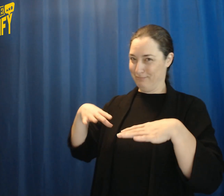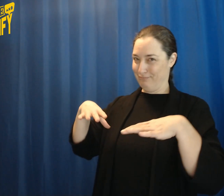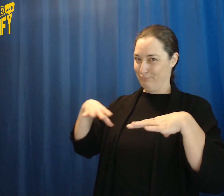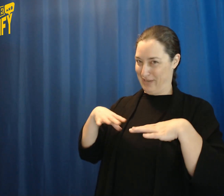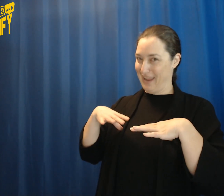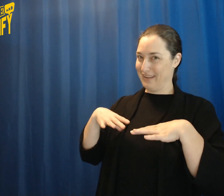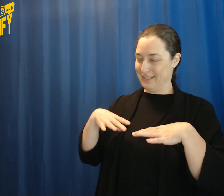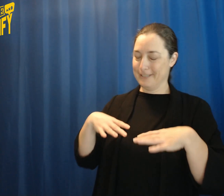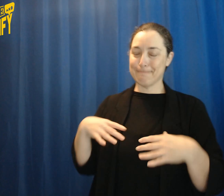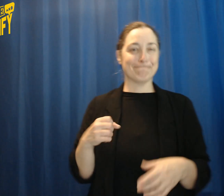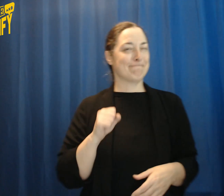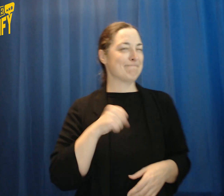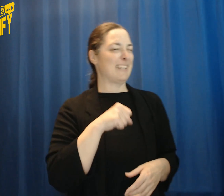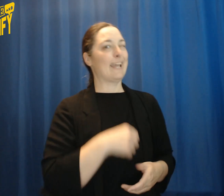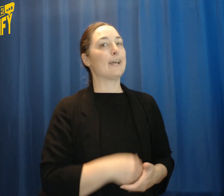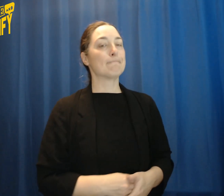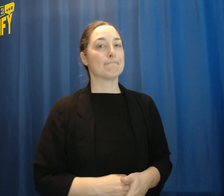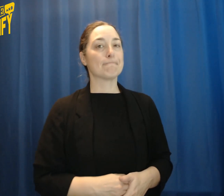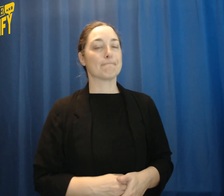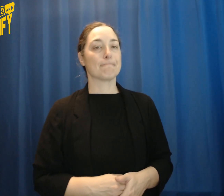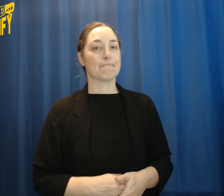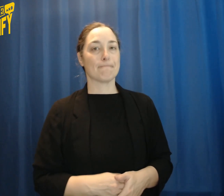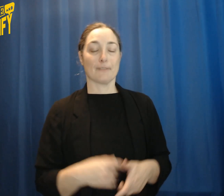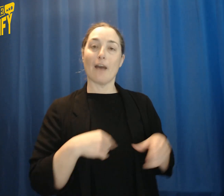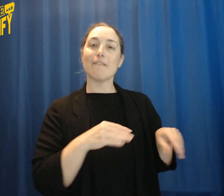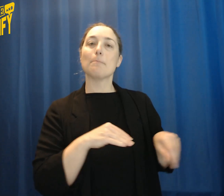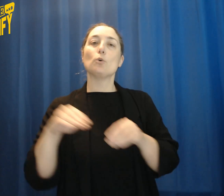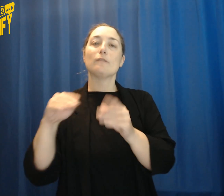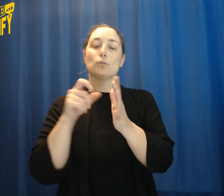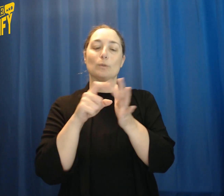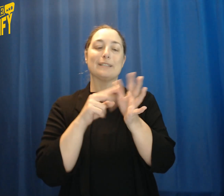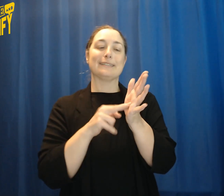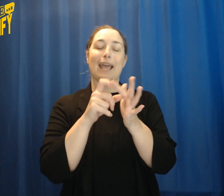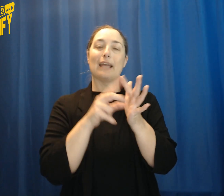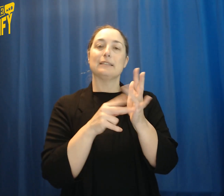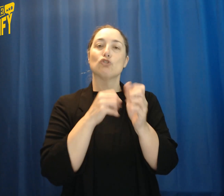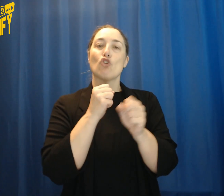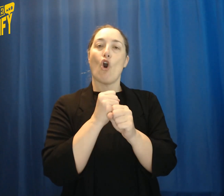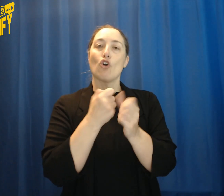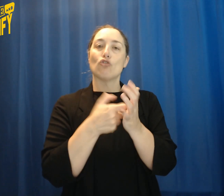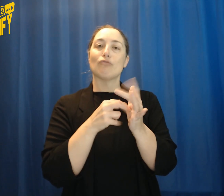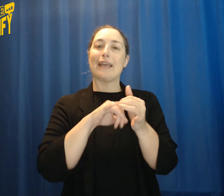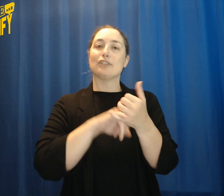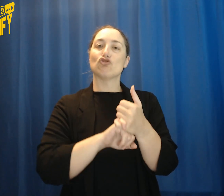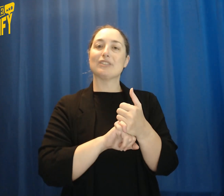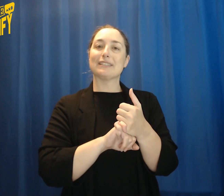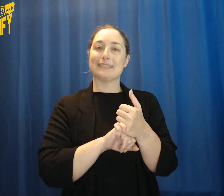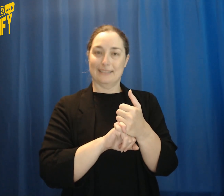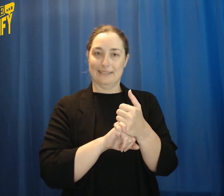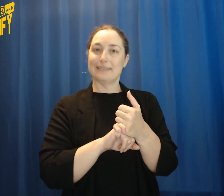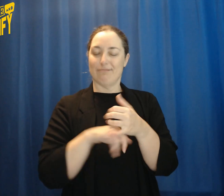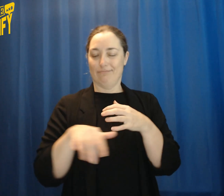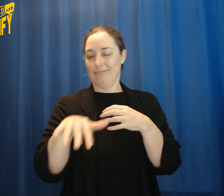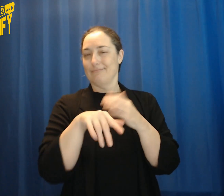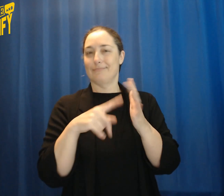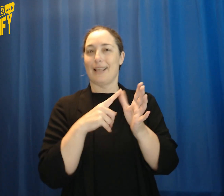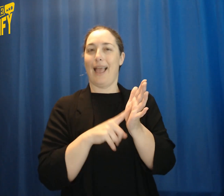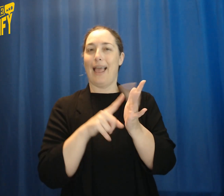that's I've moved out to the Dandenong Ranges in a place called Olinda, and looking at the gum trees